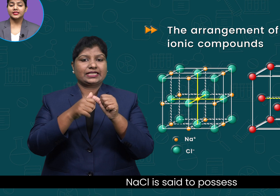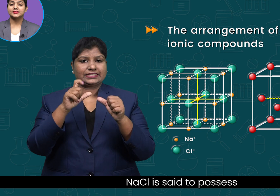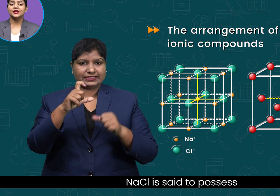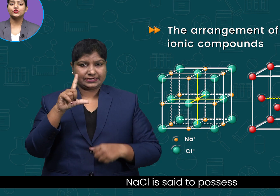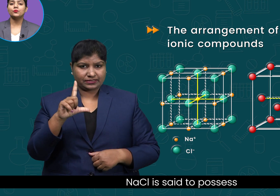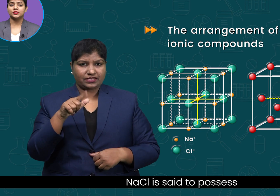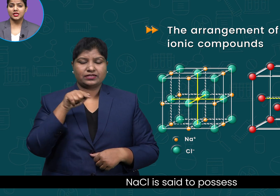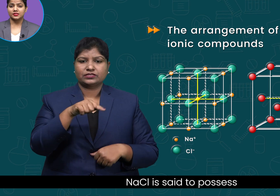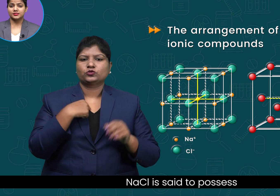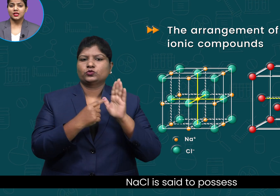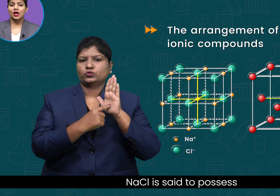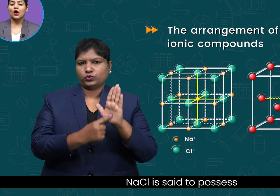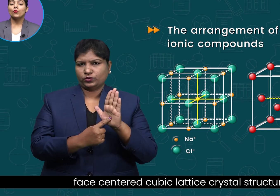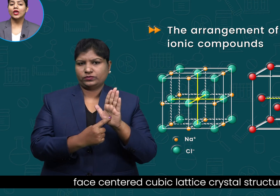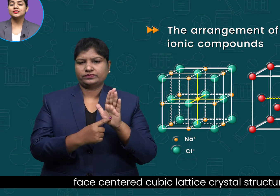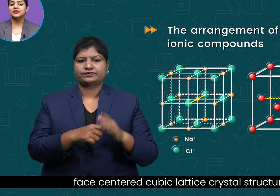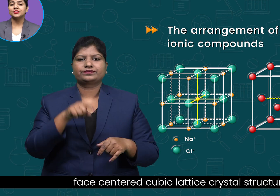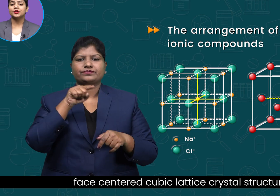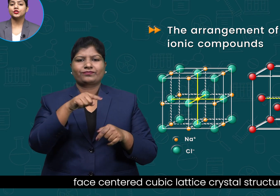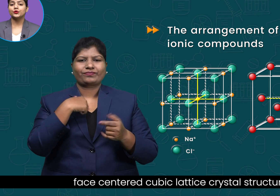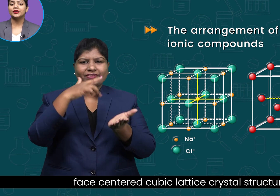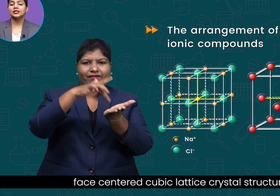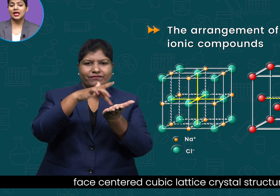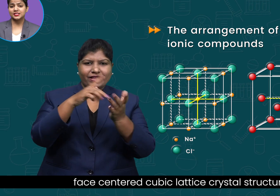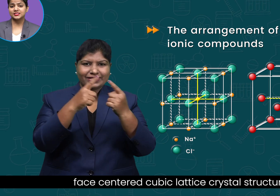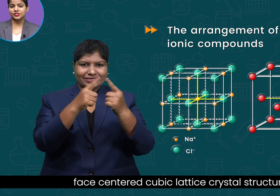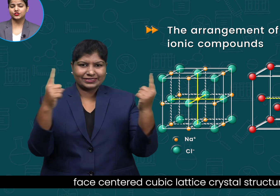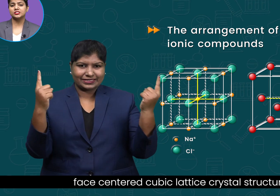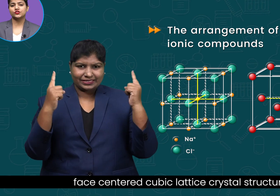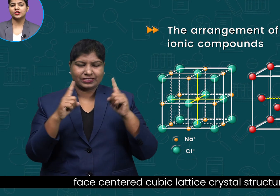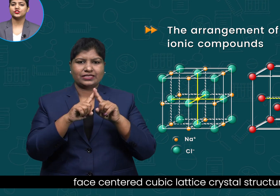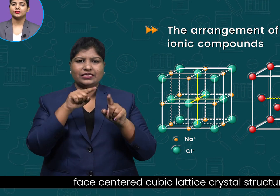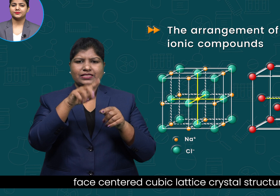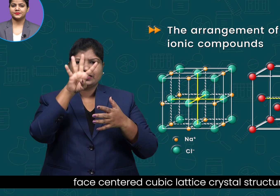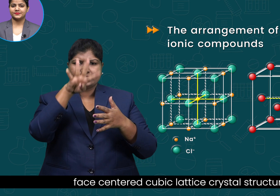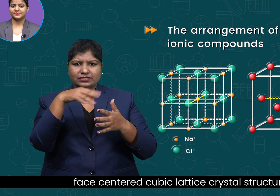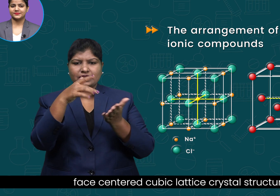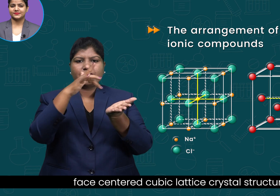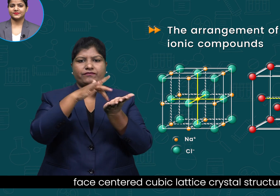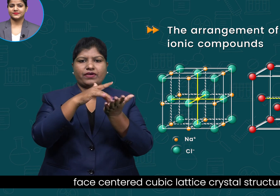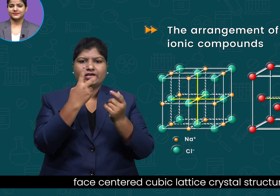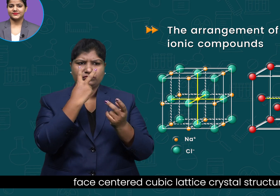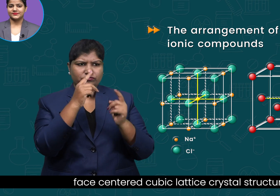NaCl is said to possess face-centered cubic lattice crystal structure.